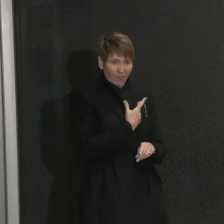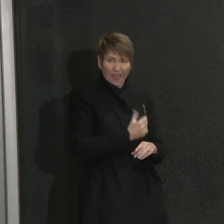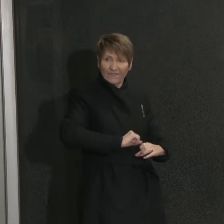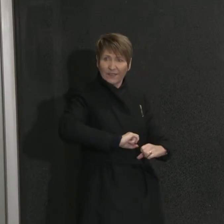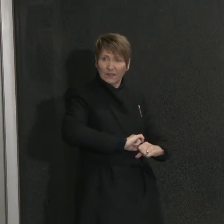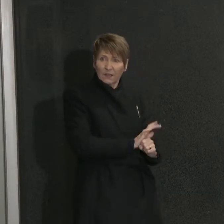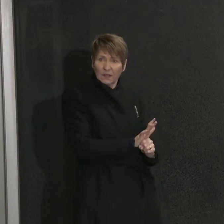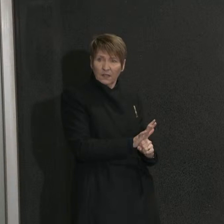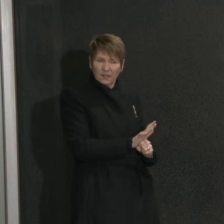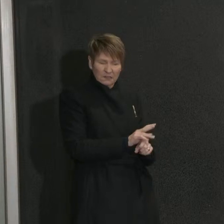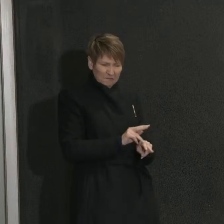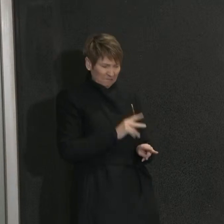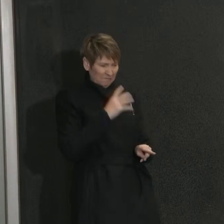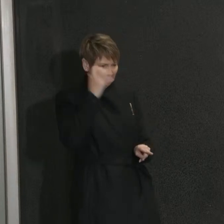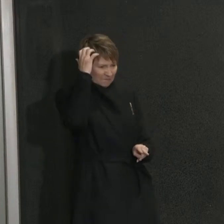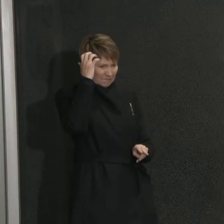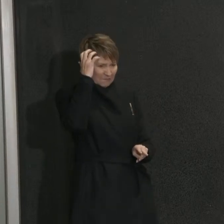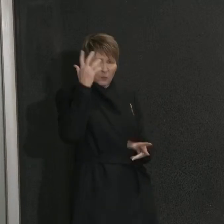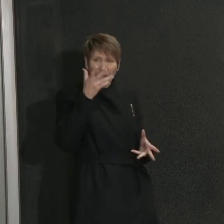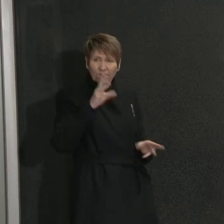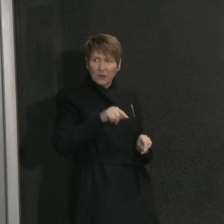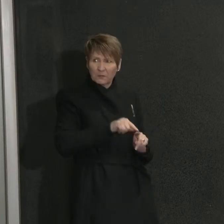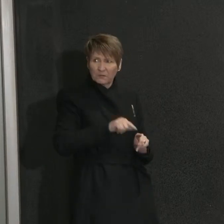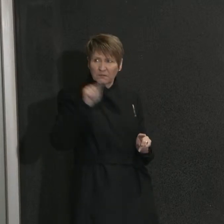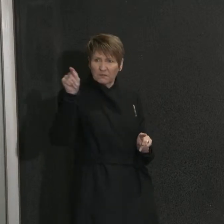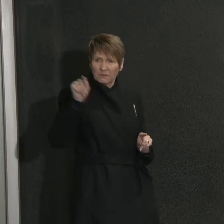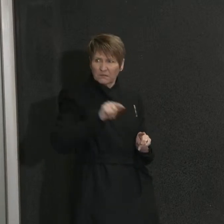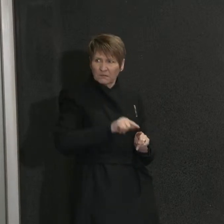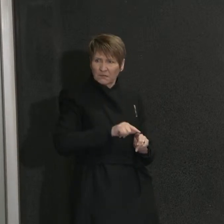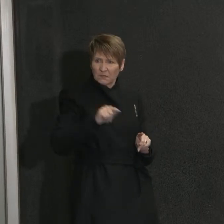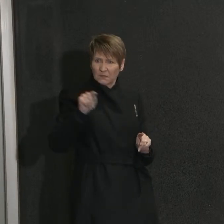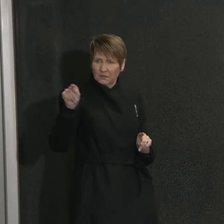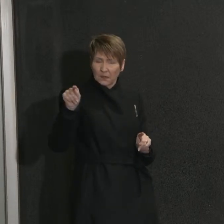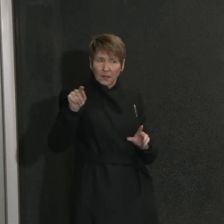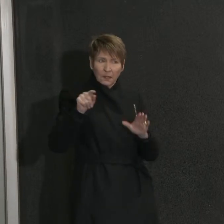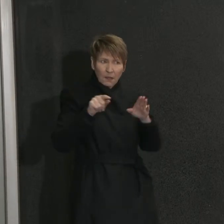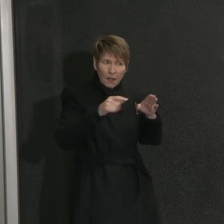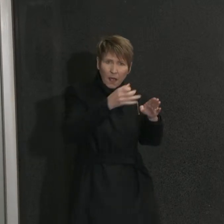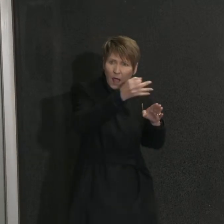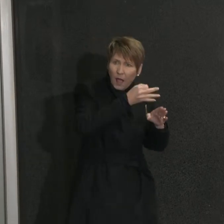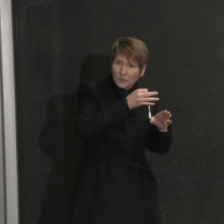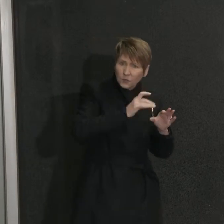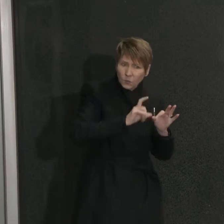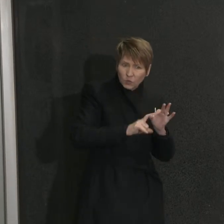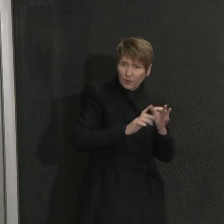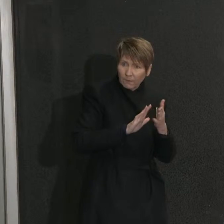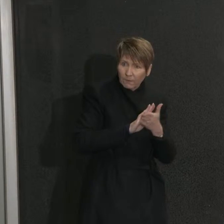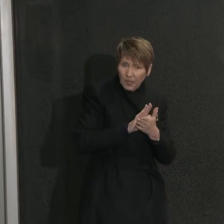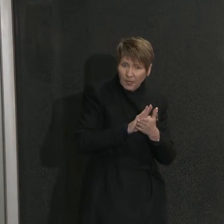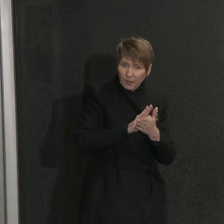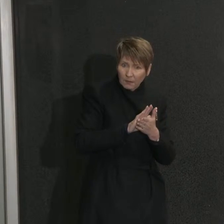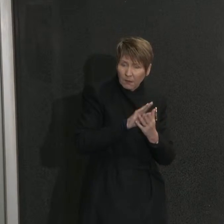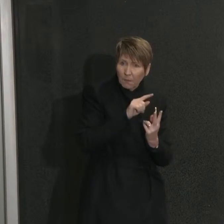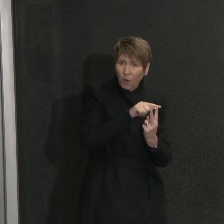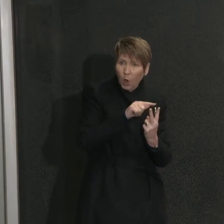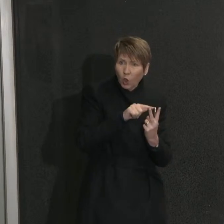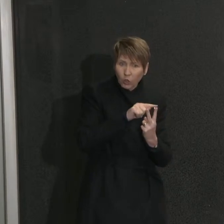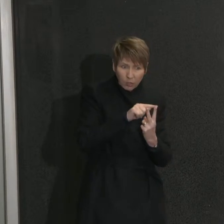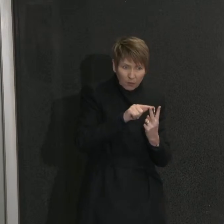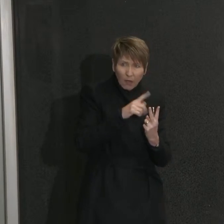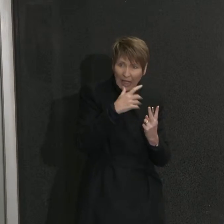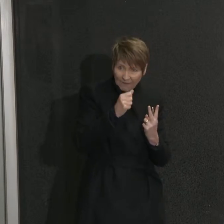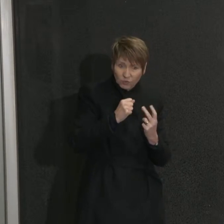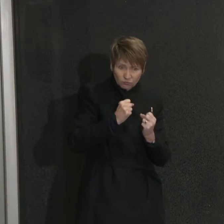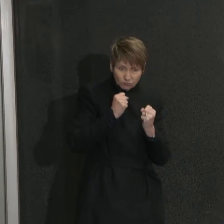and establish what more we can, and of course all those investigations continue. So that might be historic. It's obviously it's not a. They don't have a high viral load at the moment. No, that's